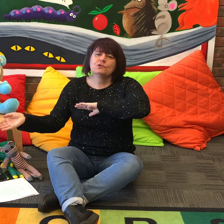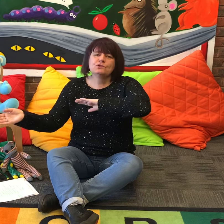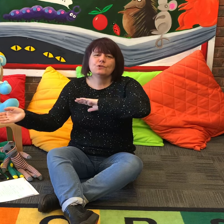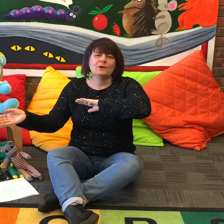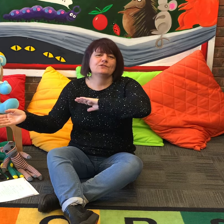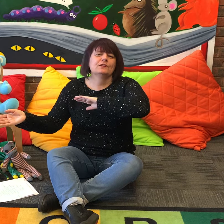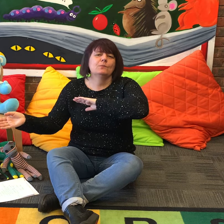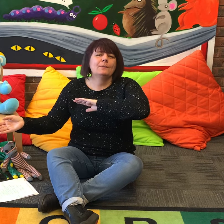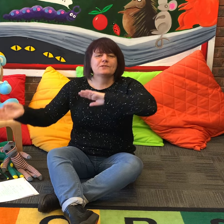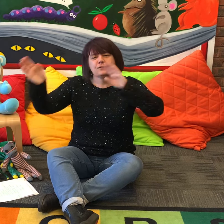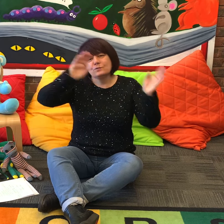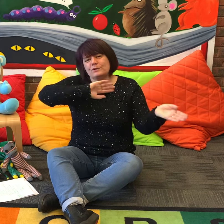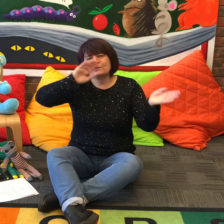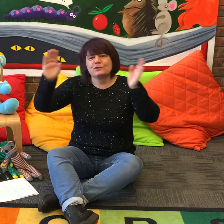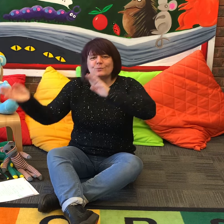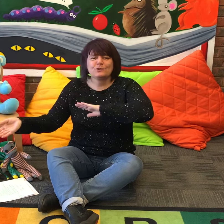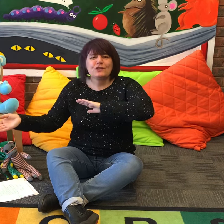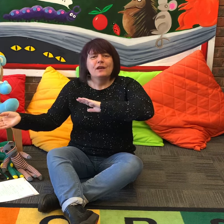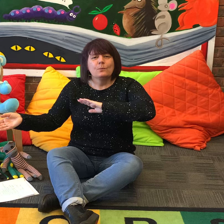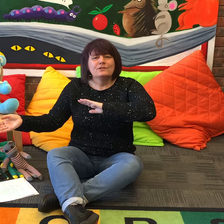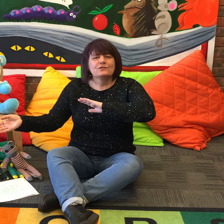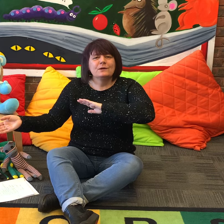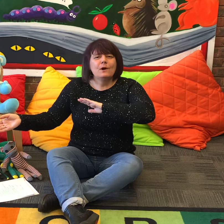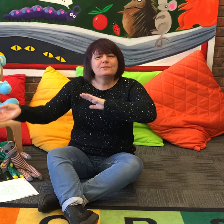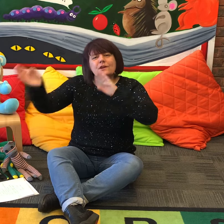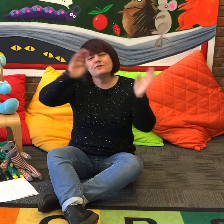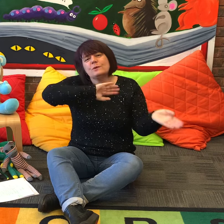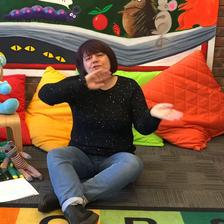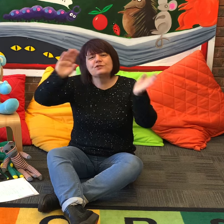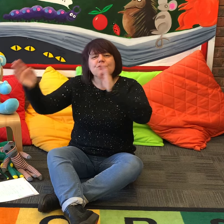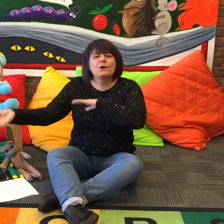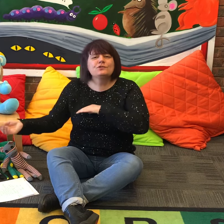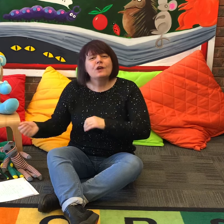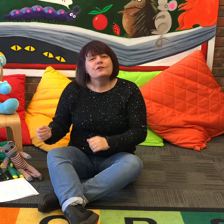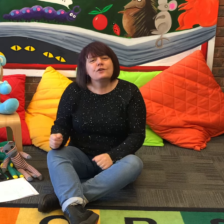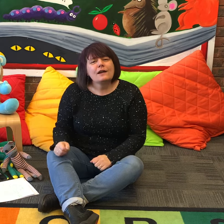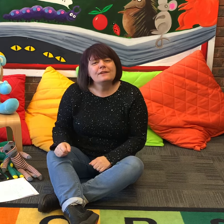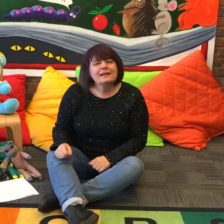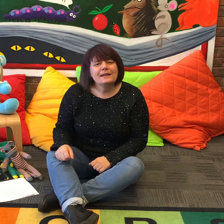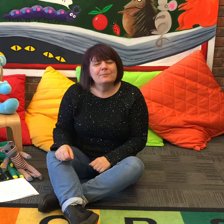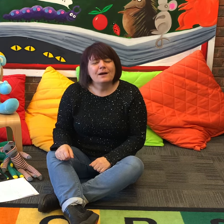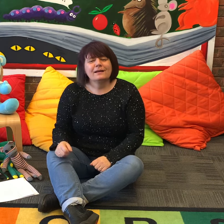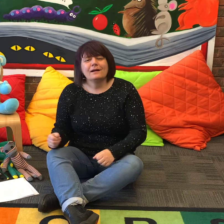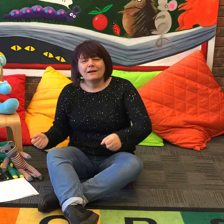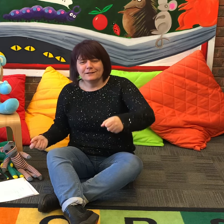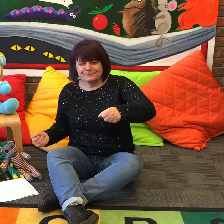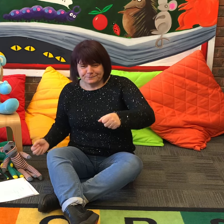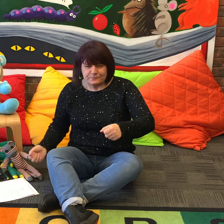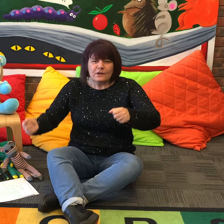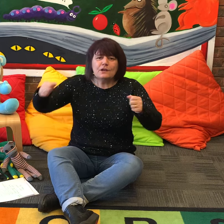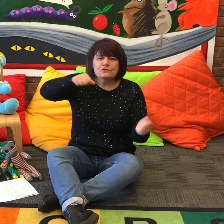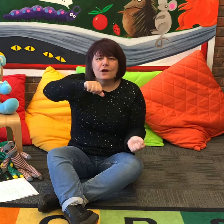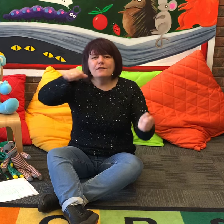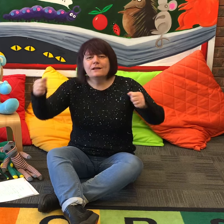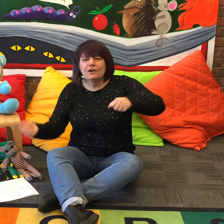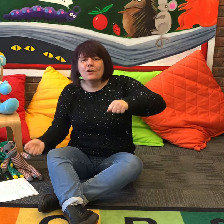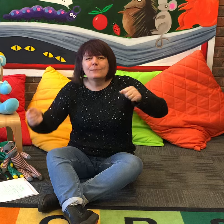The windscreen wipers go swish, swash. The windscreen wipers go swish, swash. Driving in my car. Driving along in my